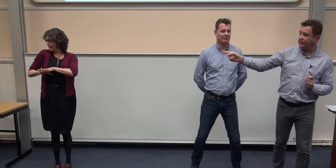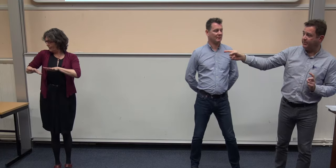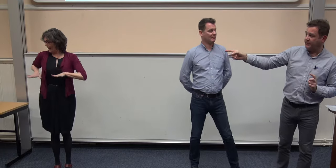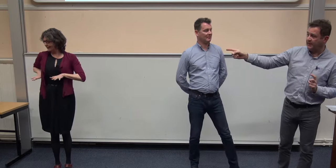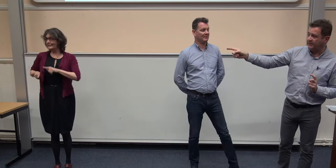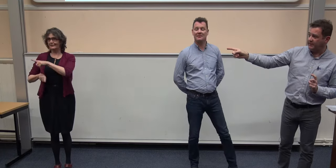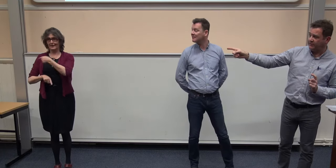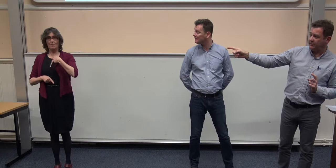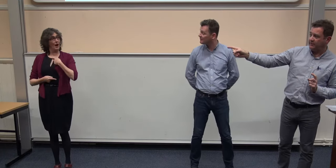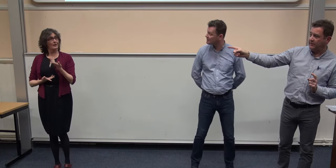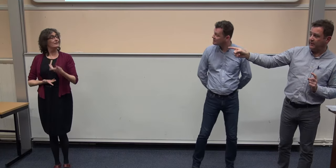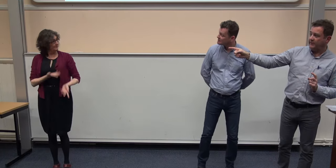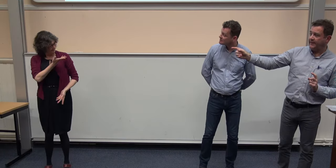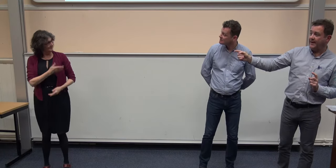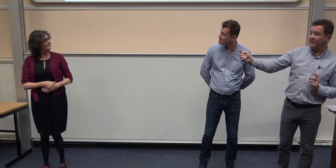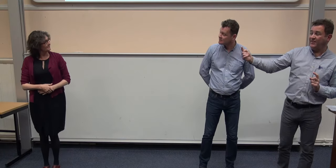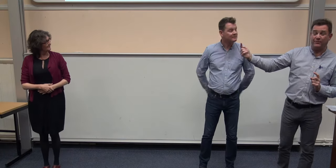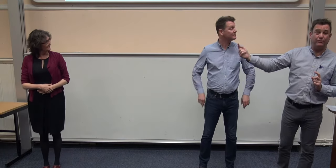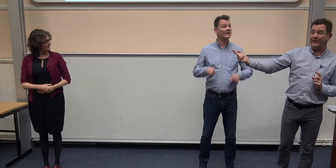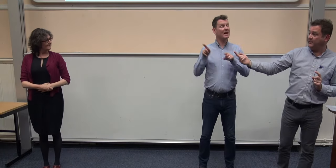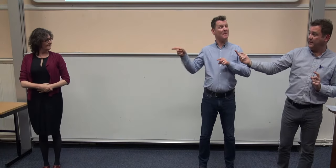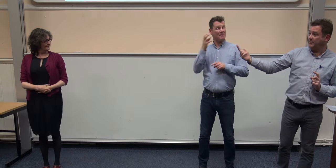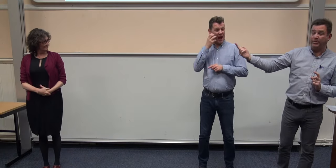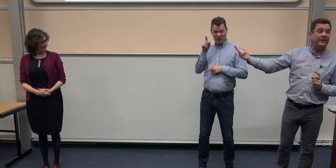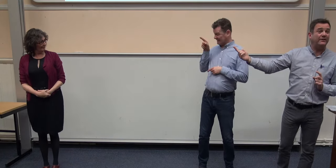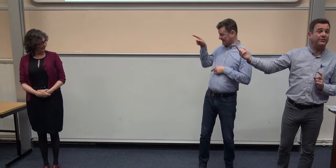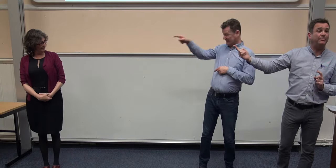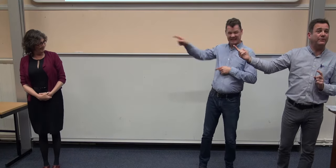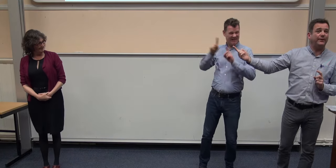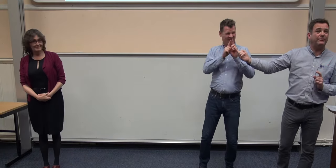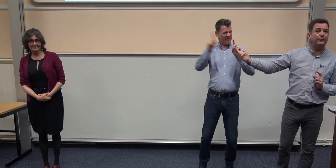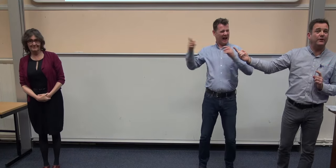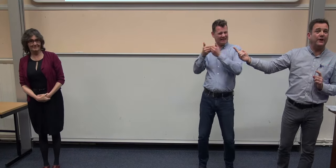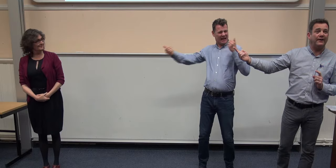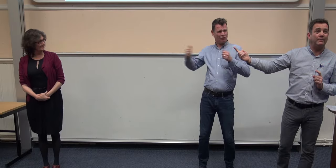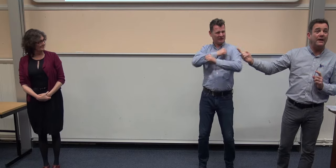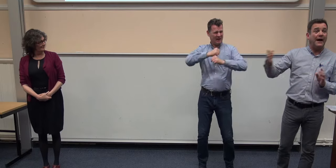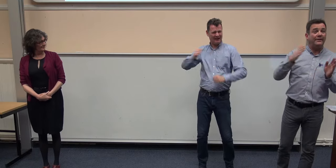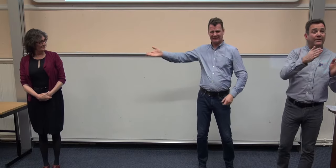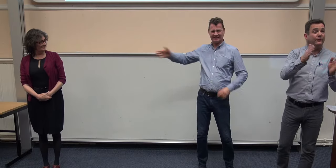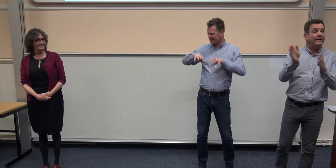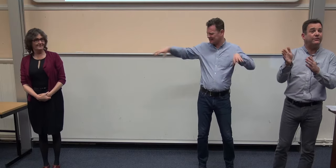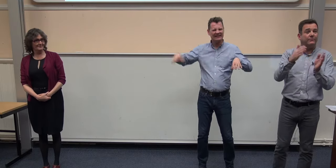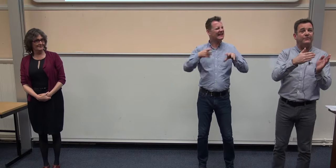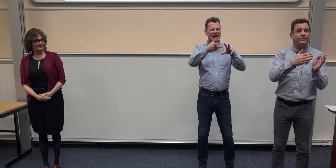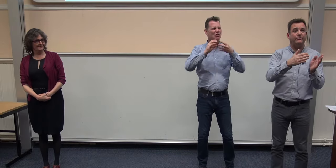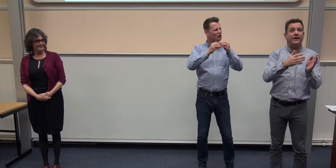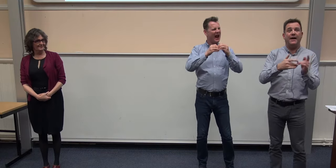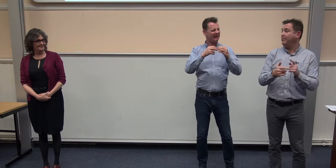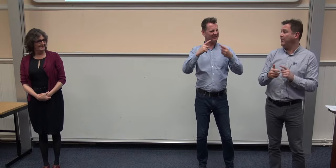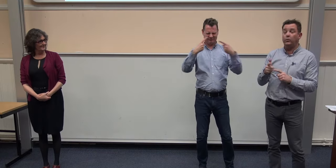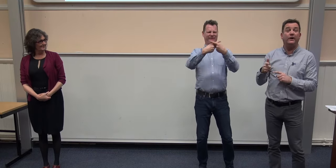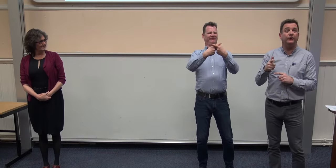Marion's interpreting like this, then that she's really put in a separate space from where I am, and that creates some